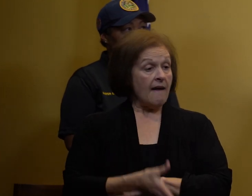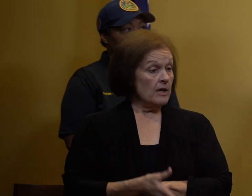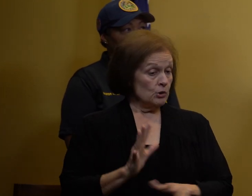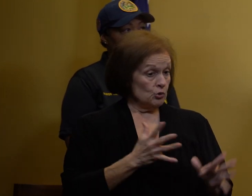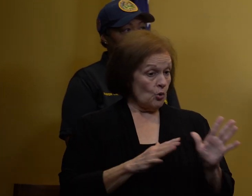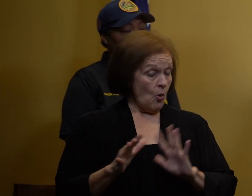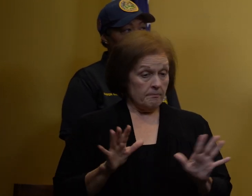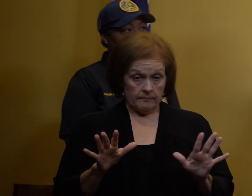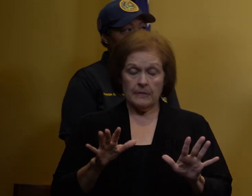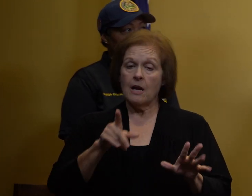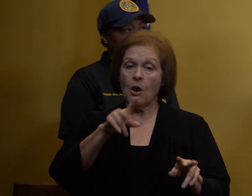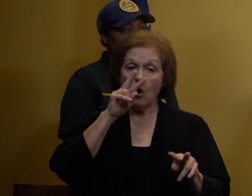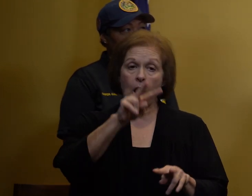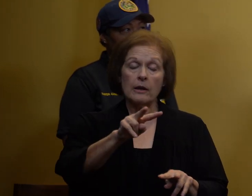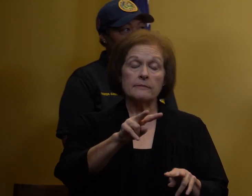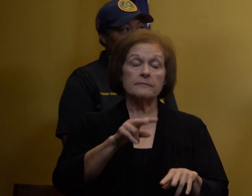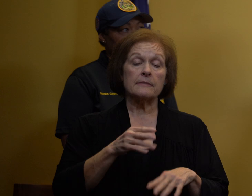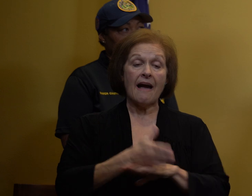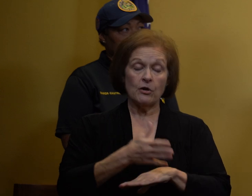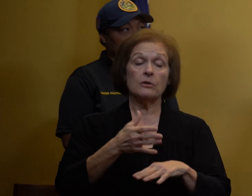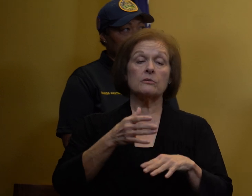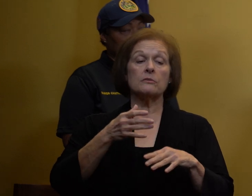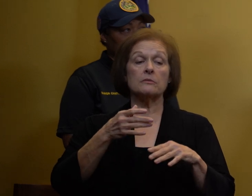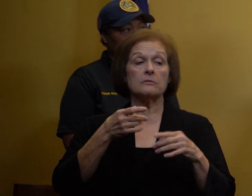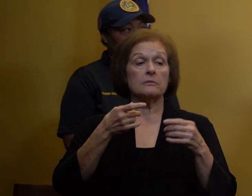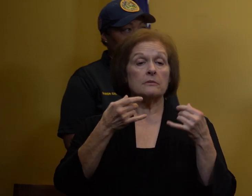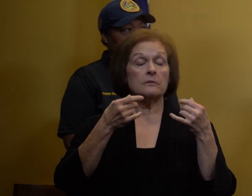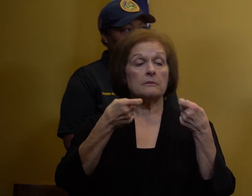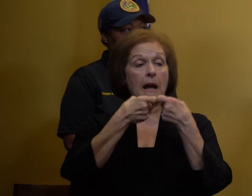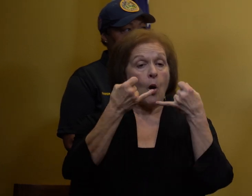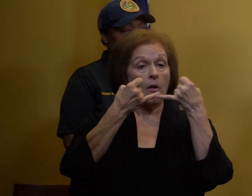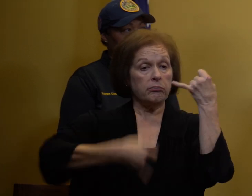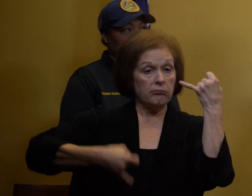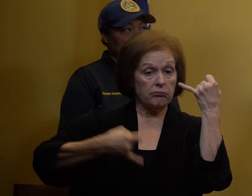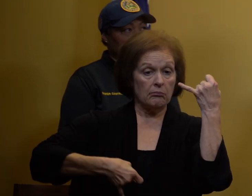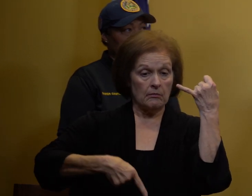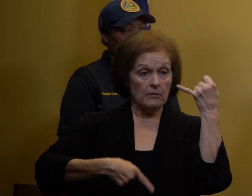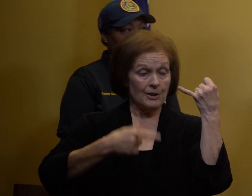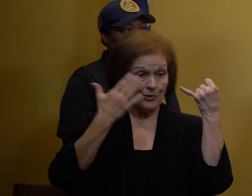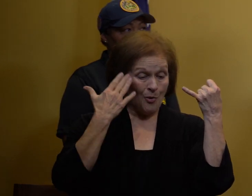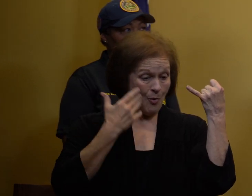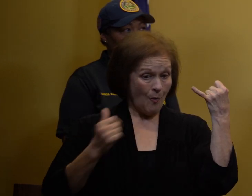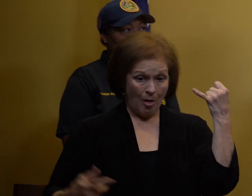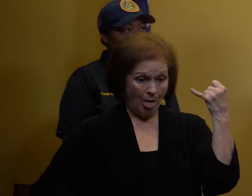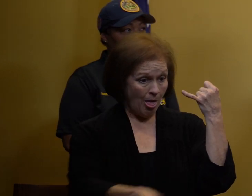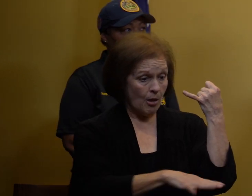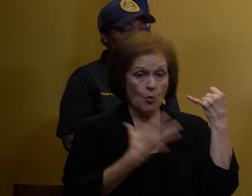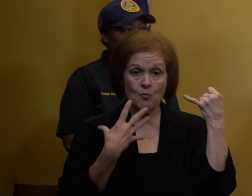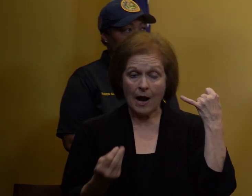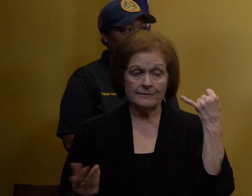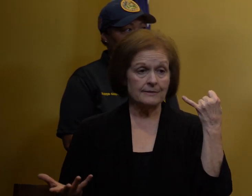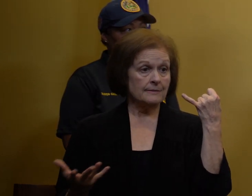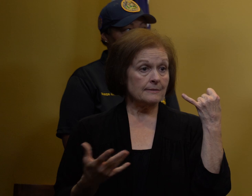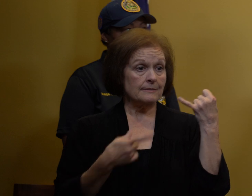stay away from down power lines. That is a severe threat, right? After the storm, everything is wet, right? A lot of electrical wire can